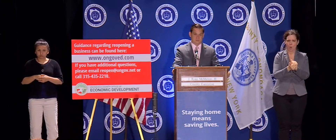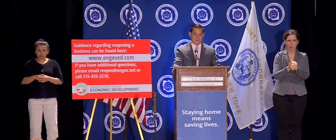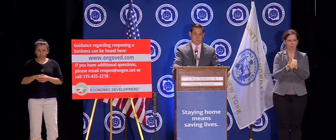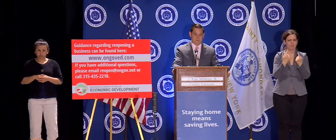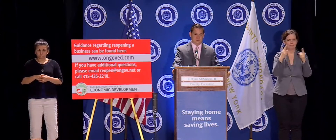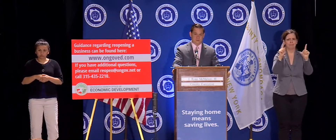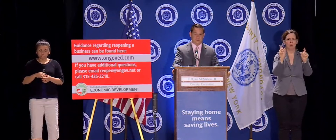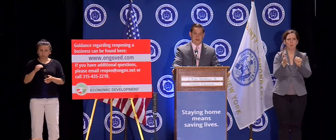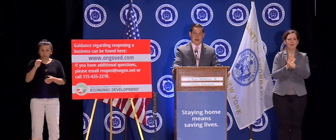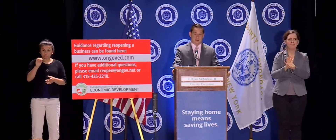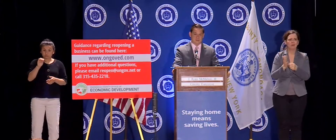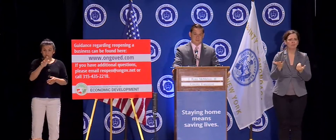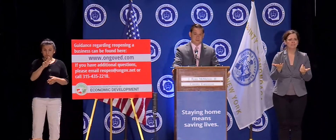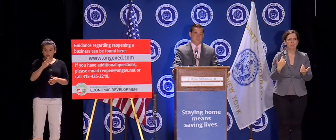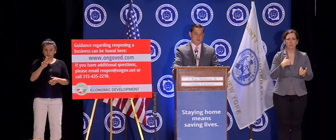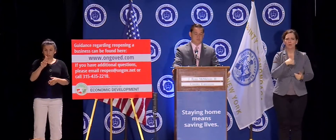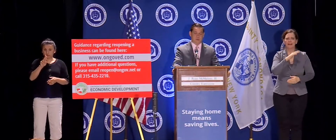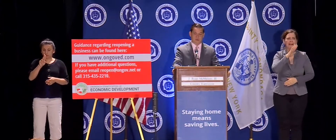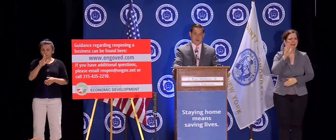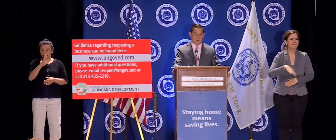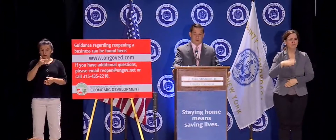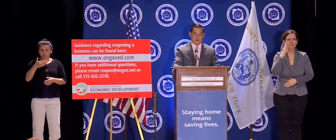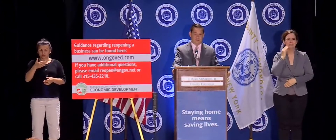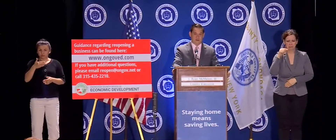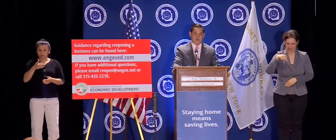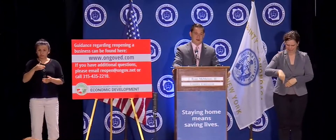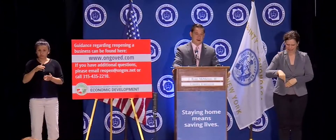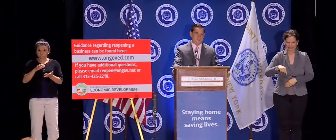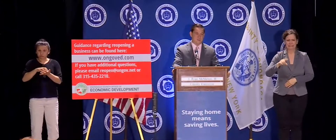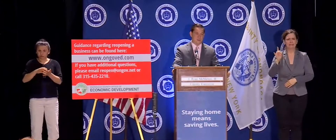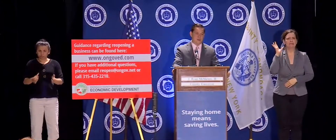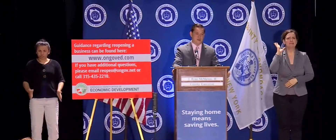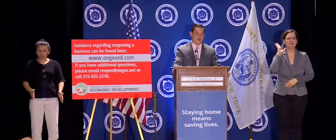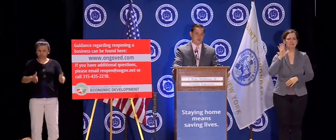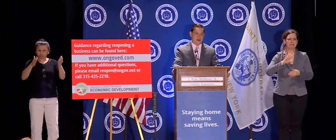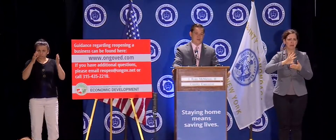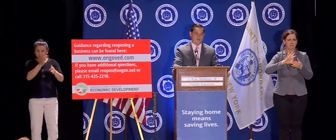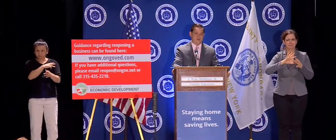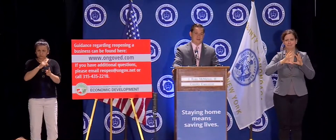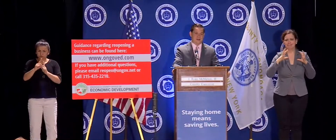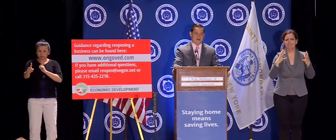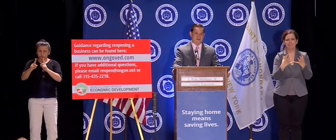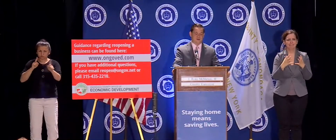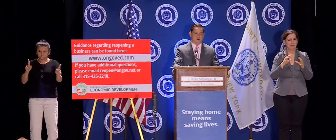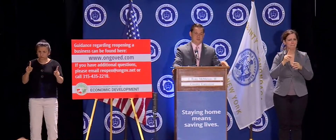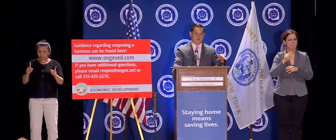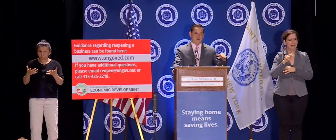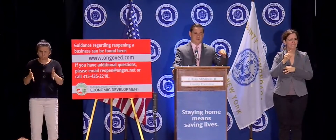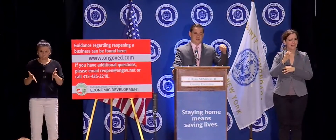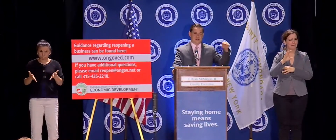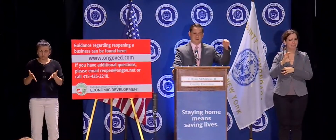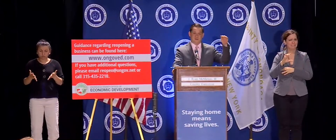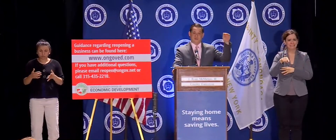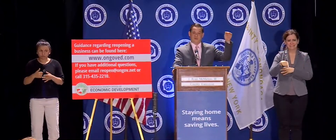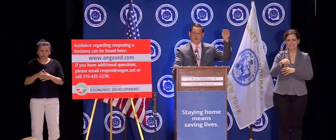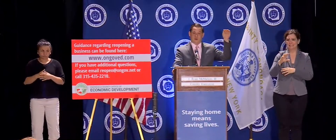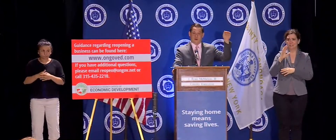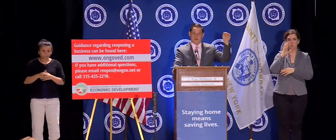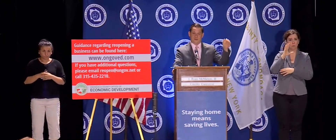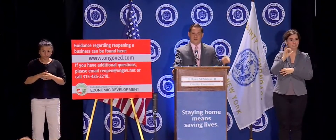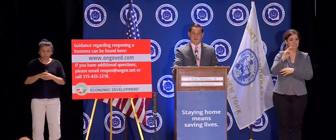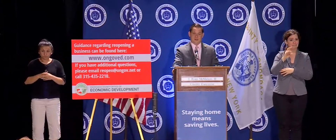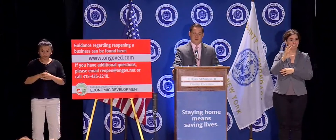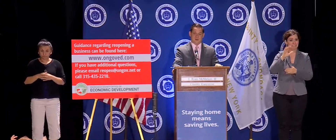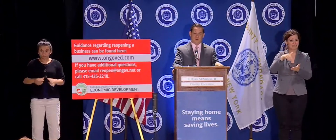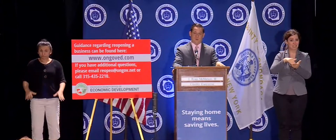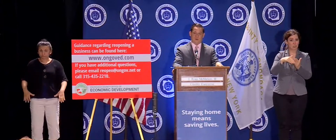distancing. It's not. It wasn't built that way. You have different services on different